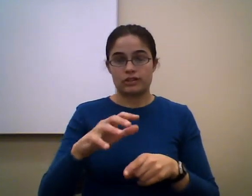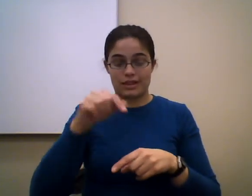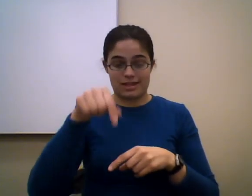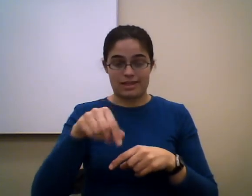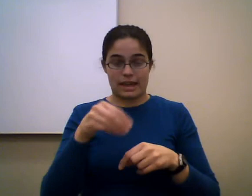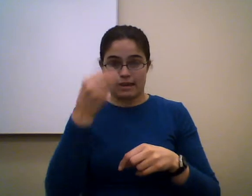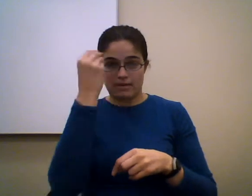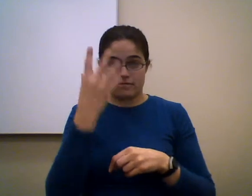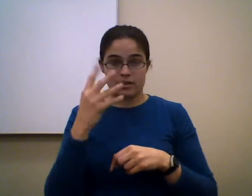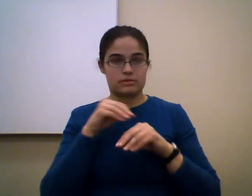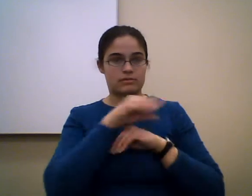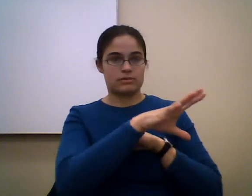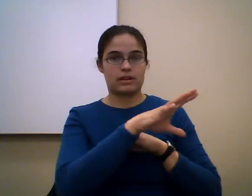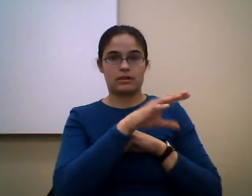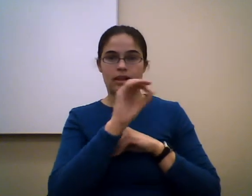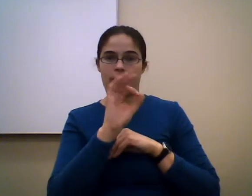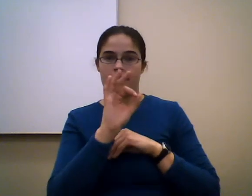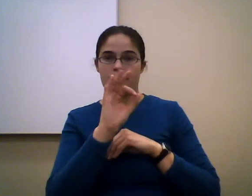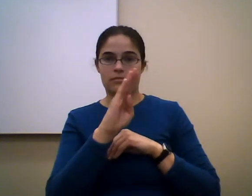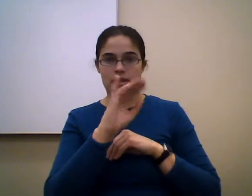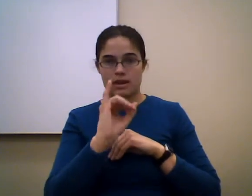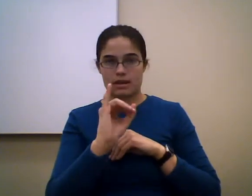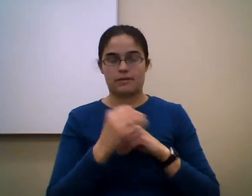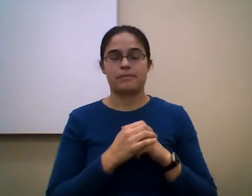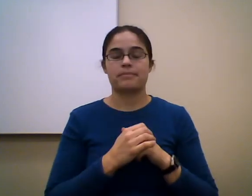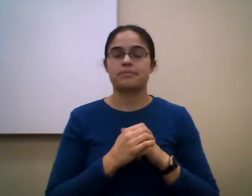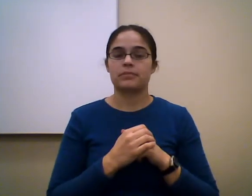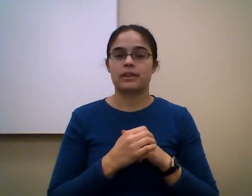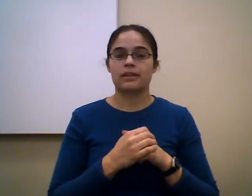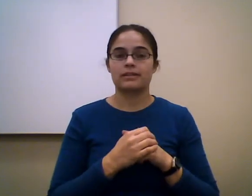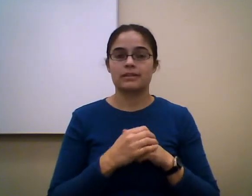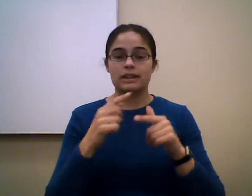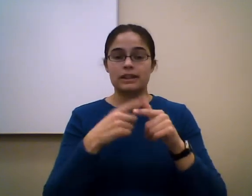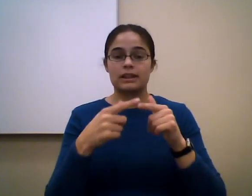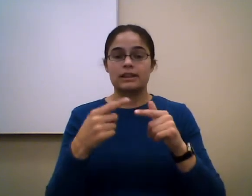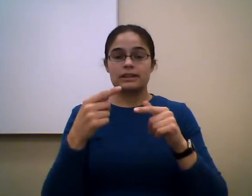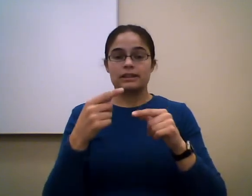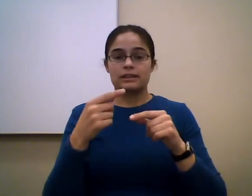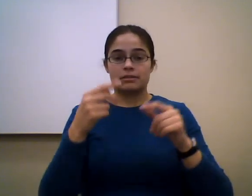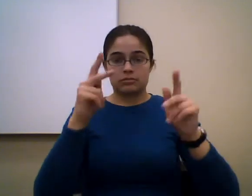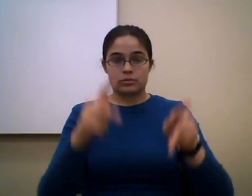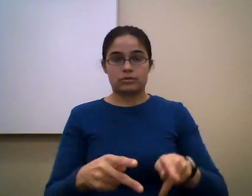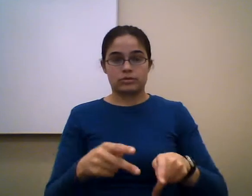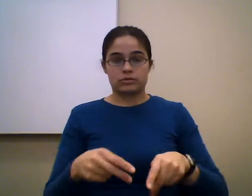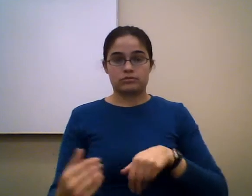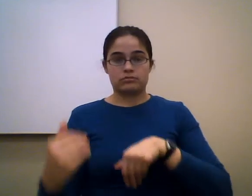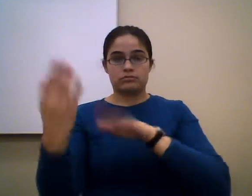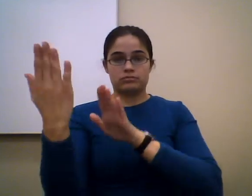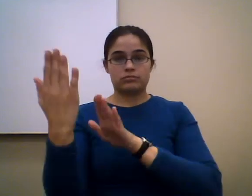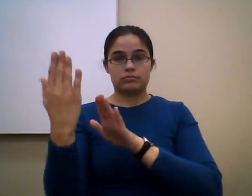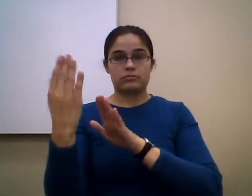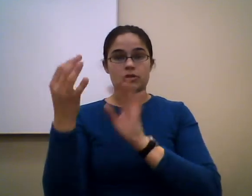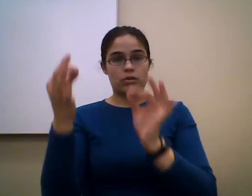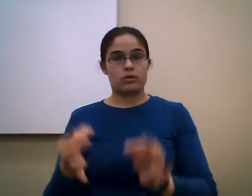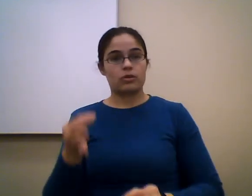Subsequent to that, the individual is brought before the court for what is called the initial appearance. At